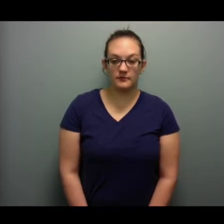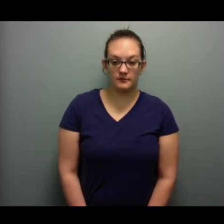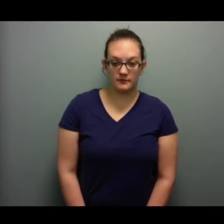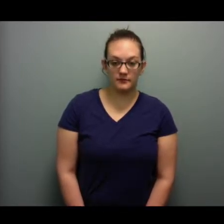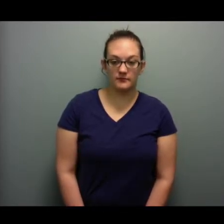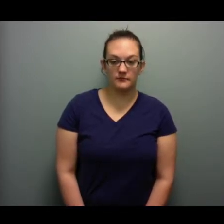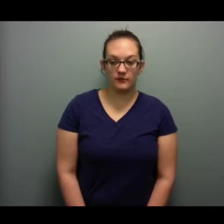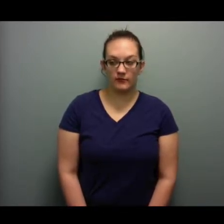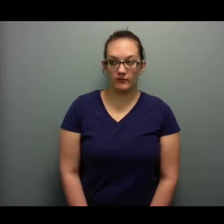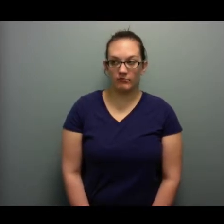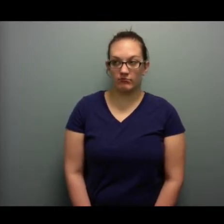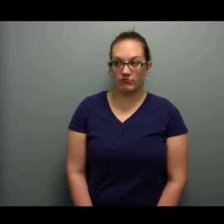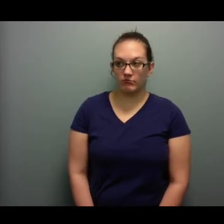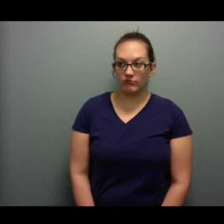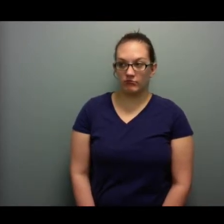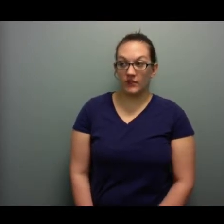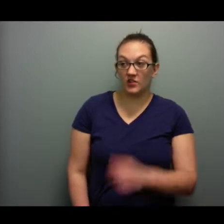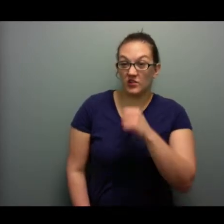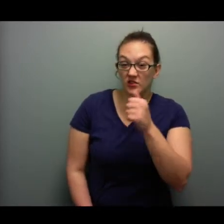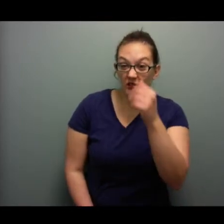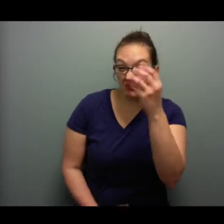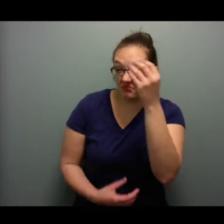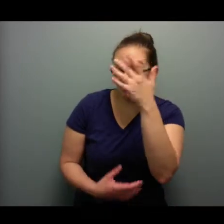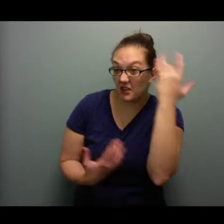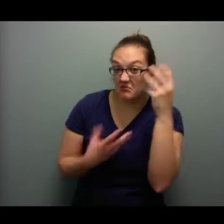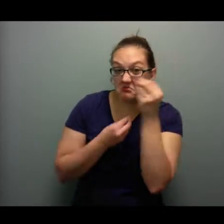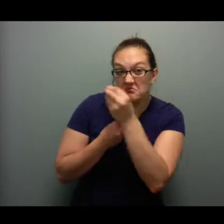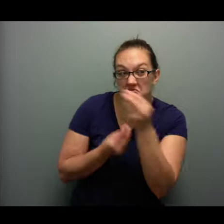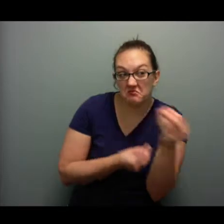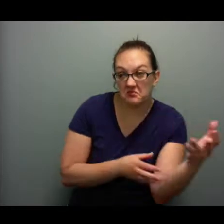Don't forget to share with your partner. Remember, we want you to